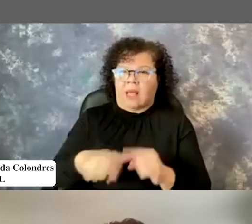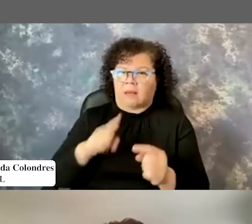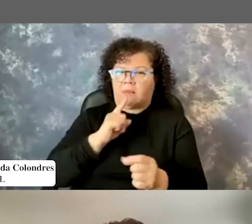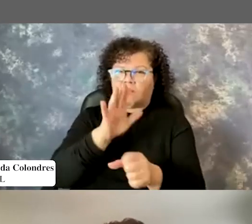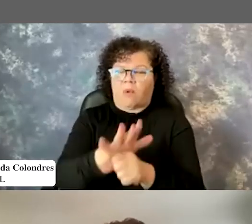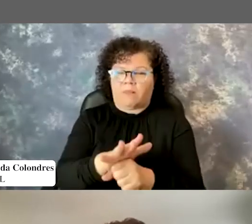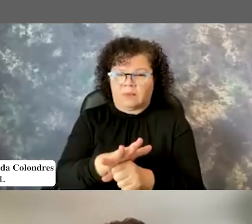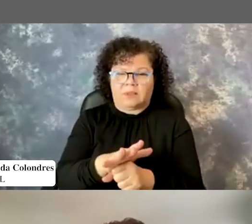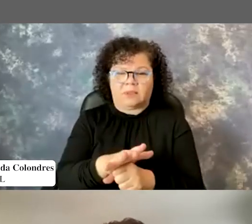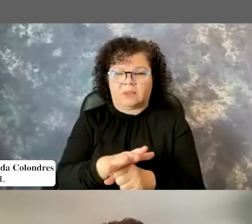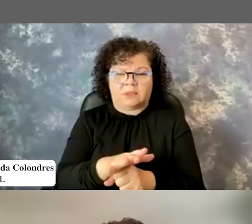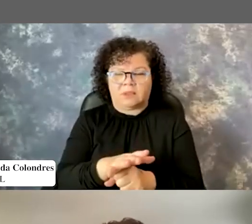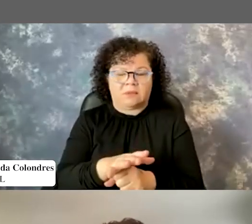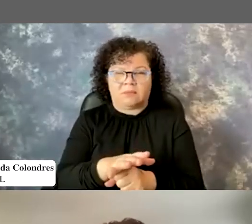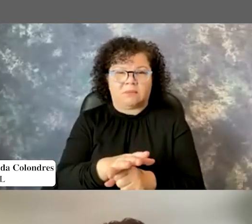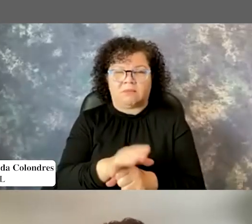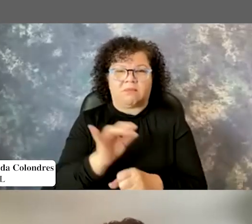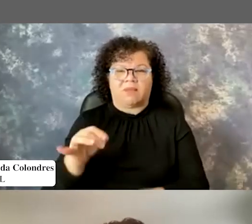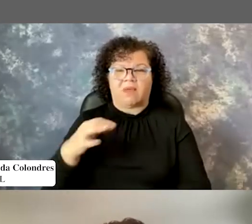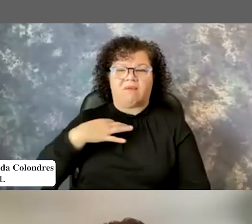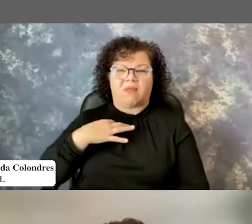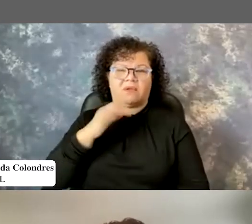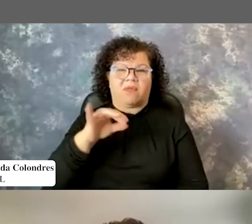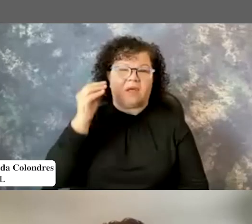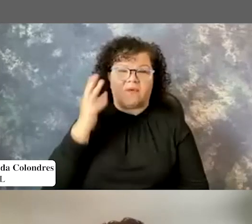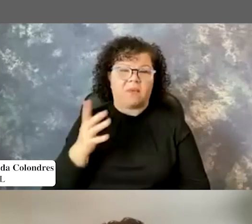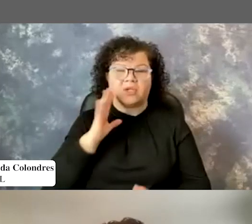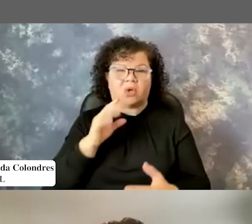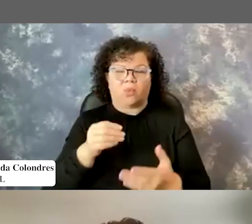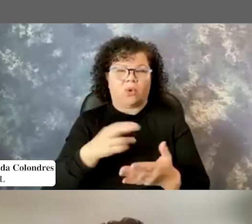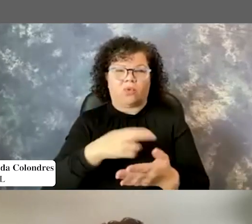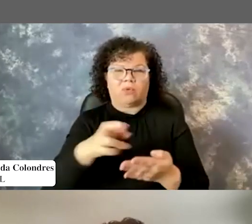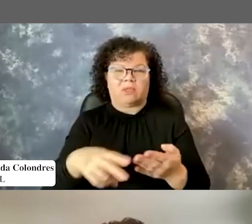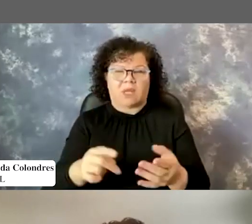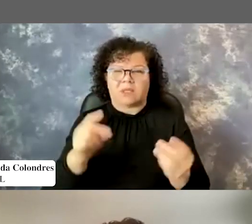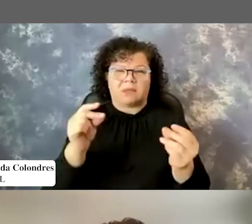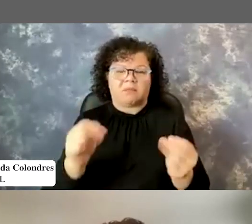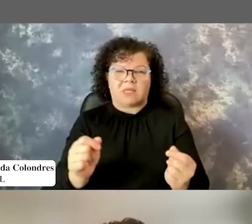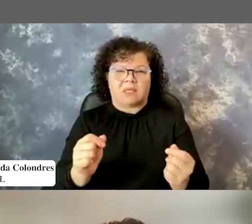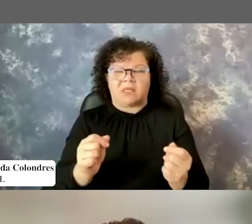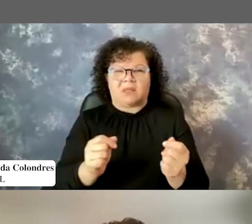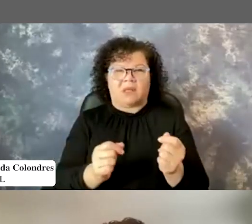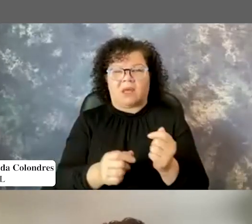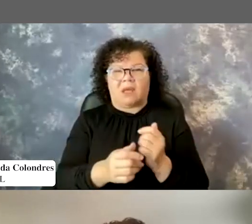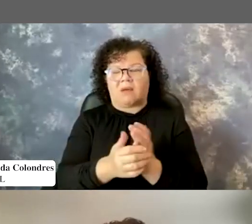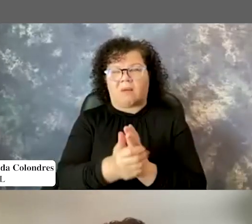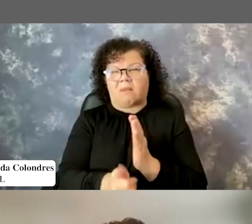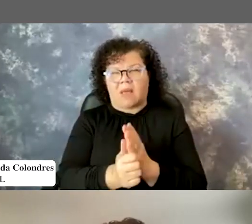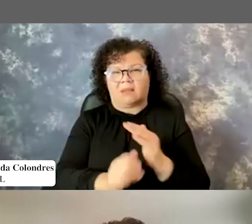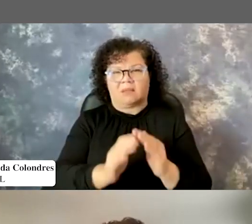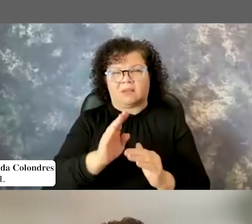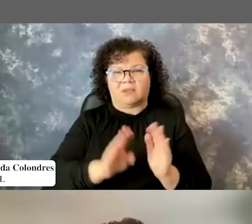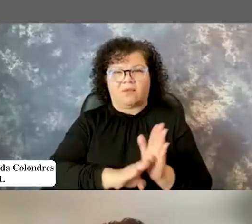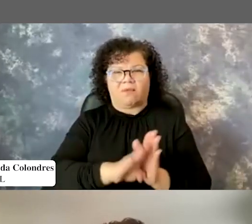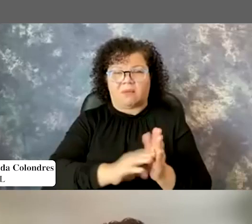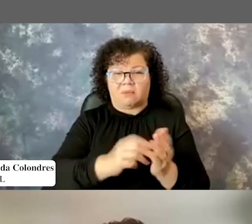that that volunteering this information is going to result immediately in capacity building support, but I can